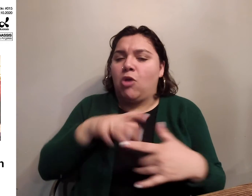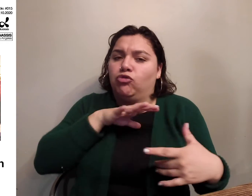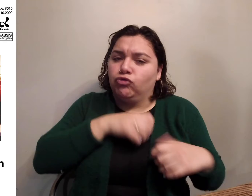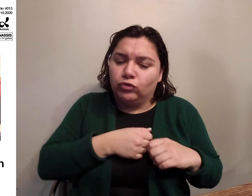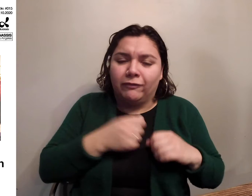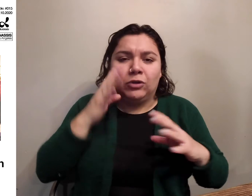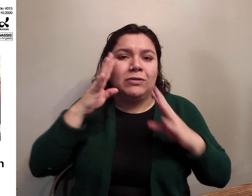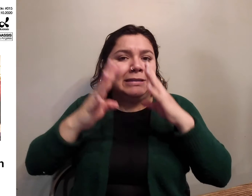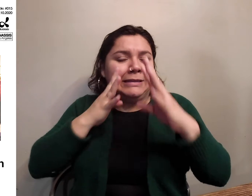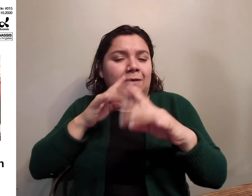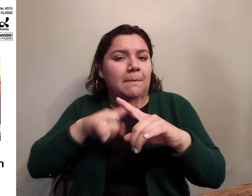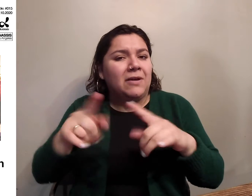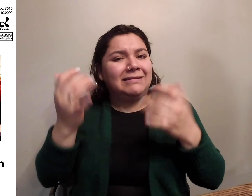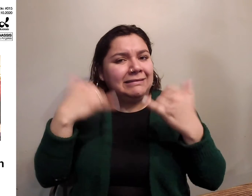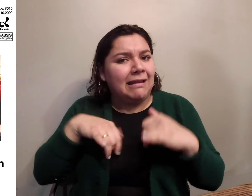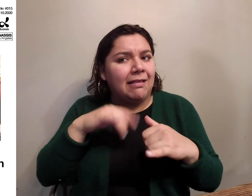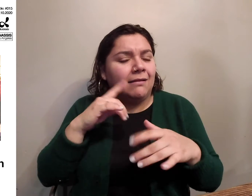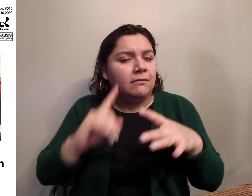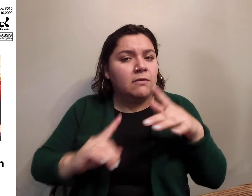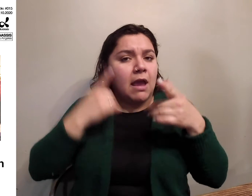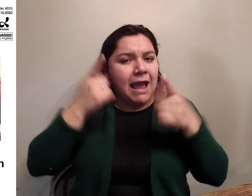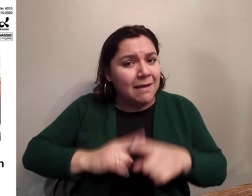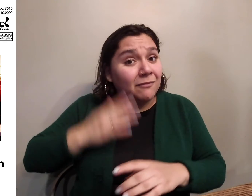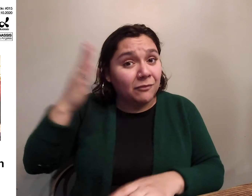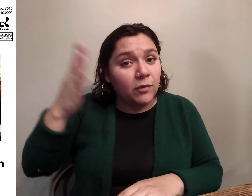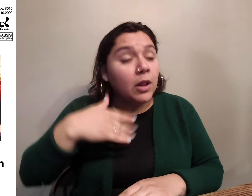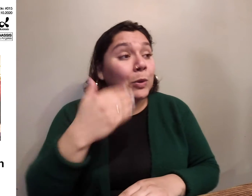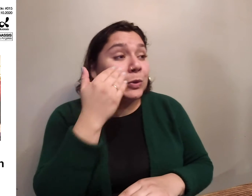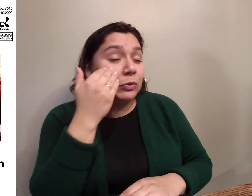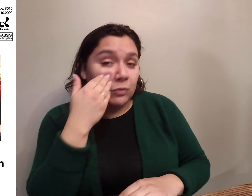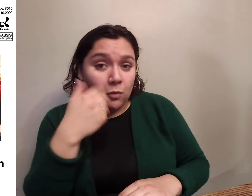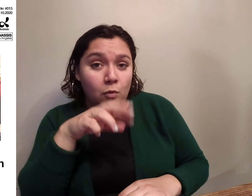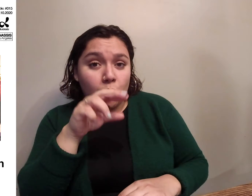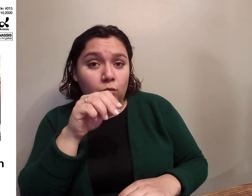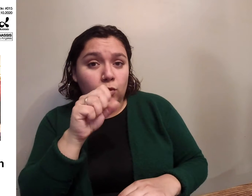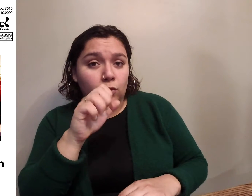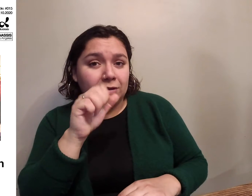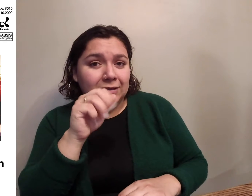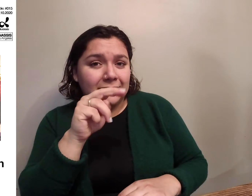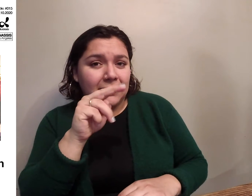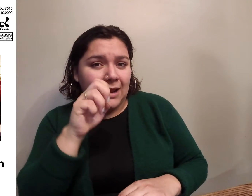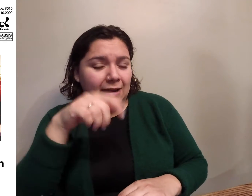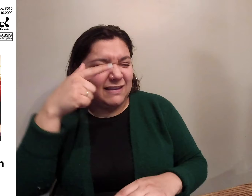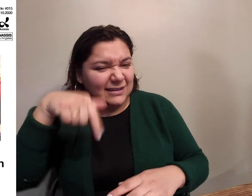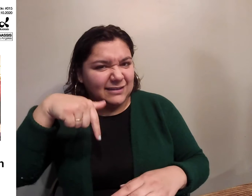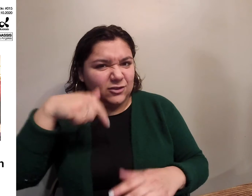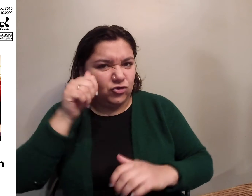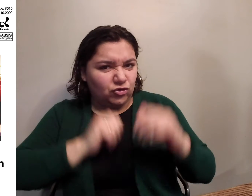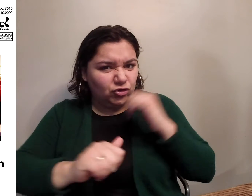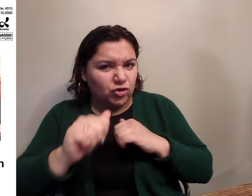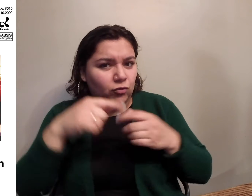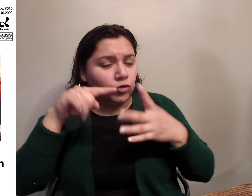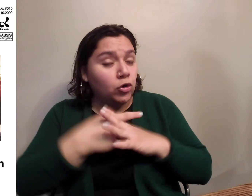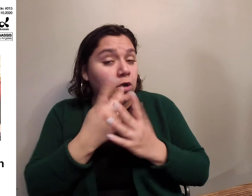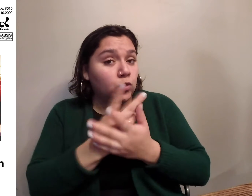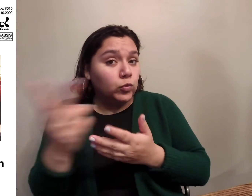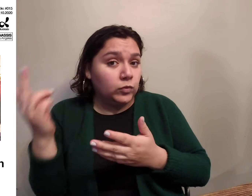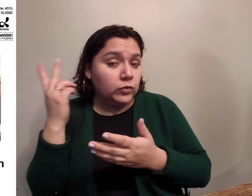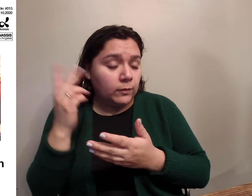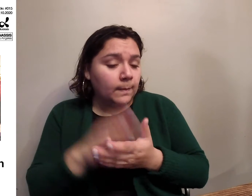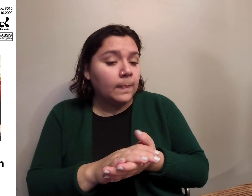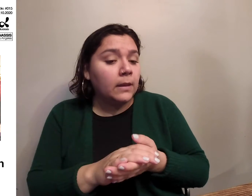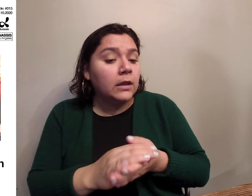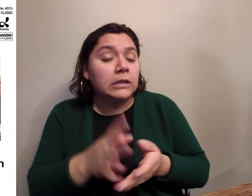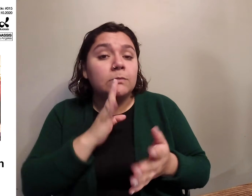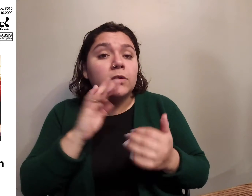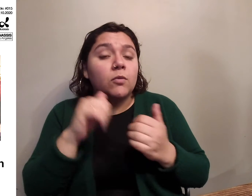creativity. Rosanne, it'll come. Rosanne, in this quarantine tape series, which began really 2 weeks ago,